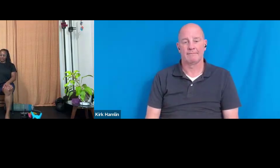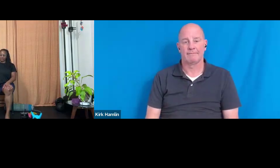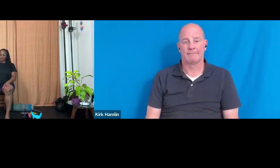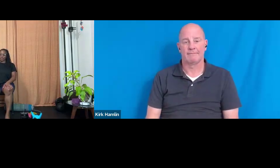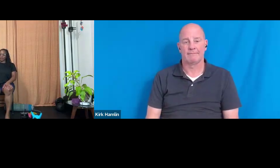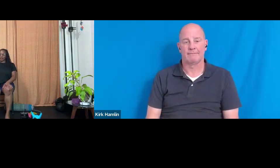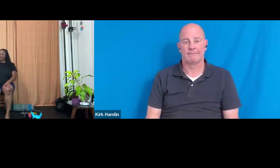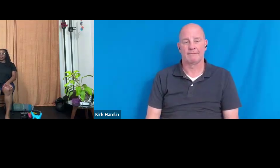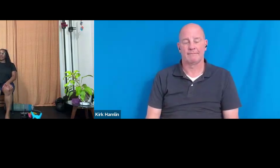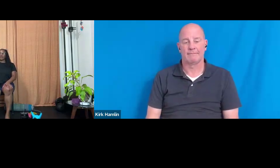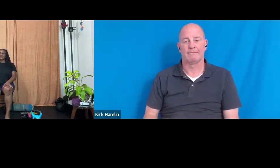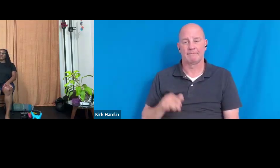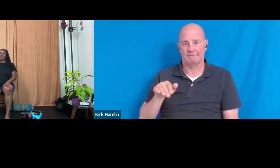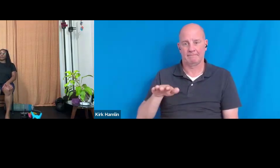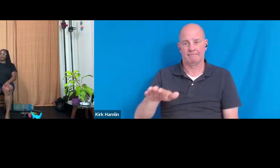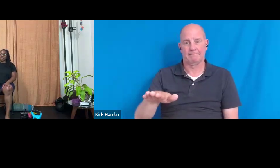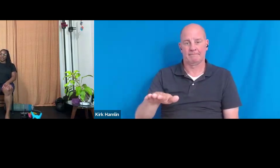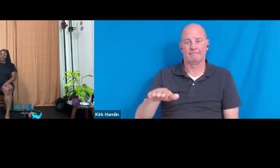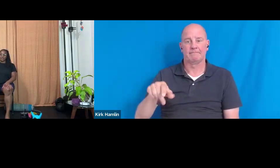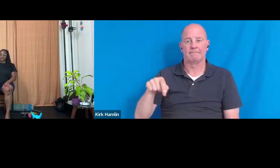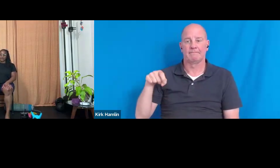that heel closer to your bottom and away.